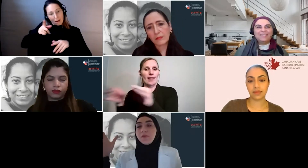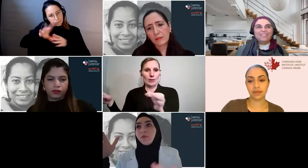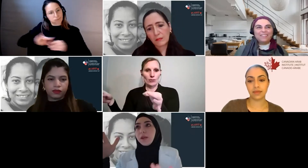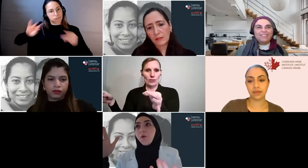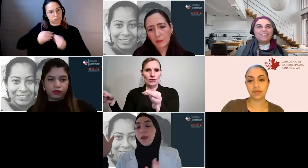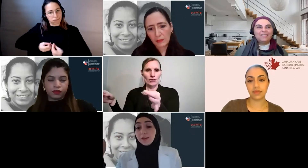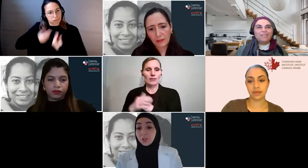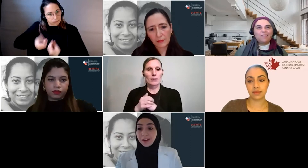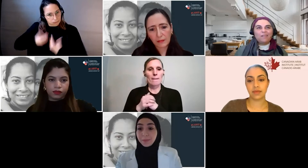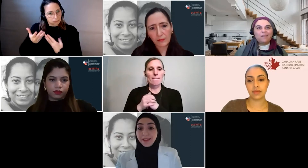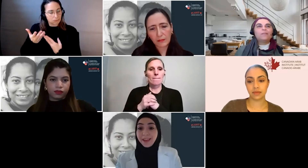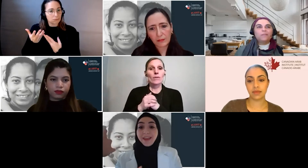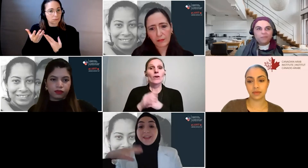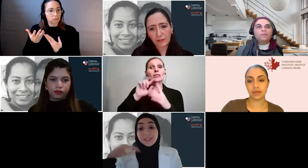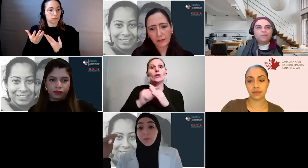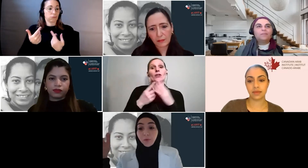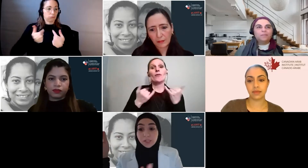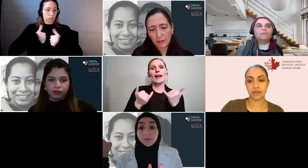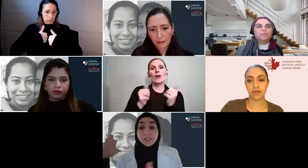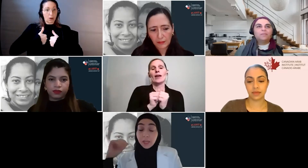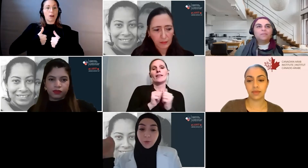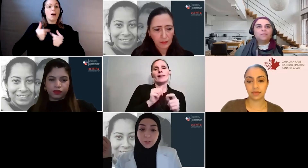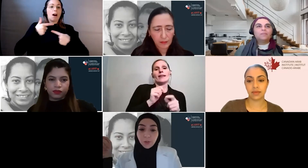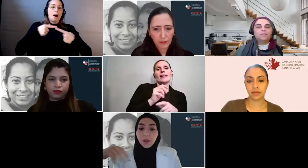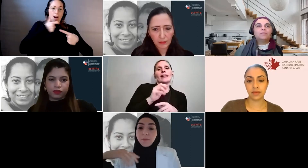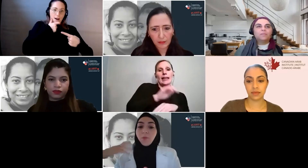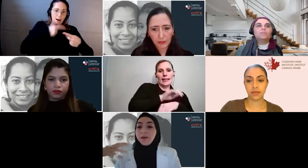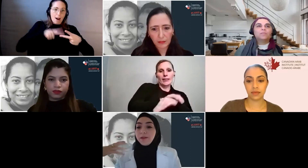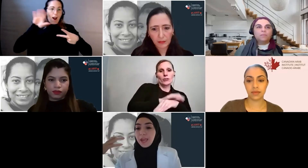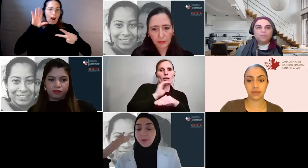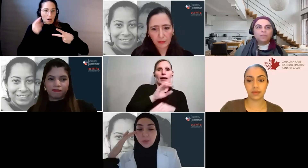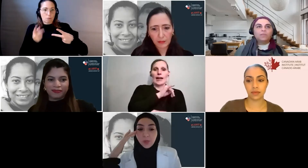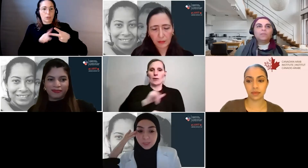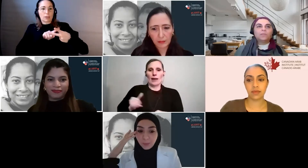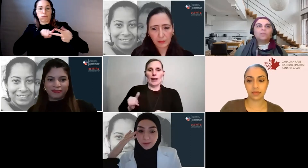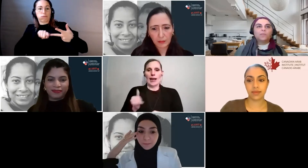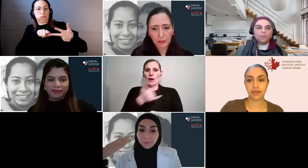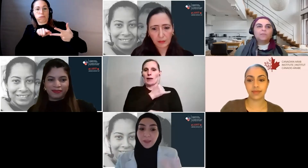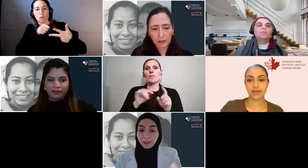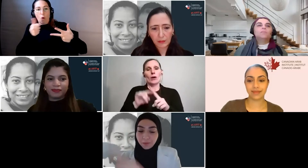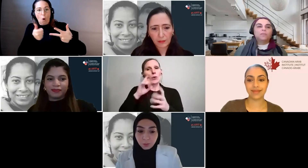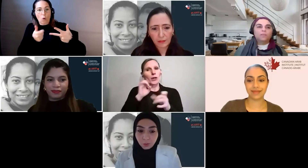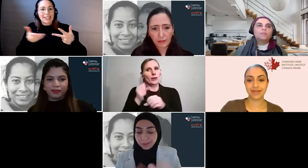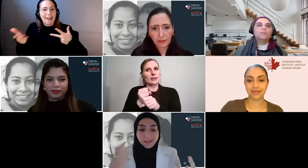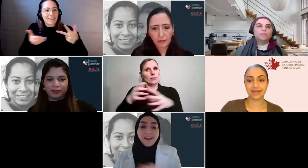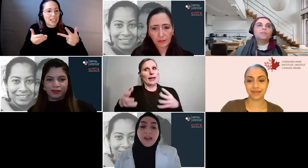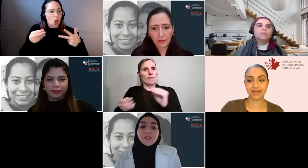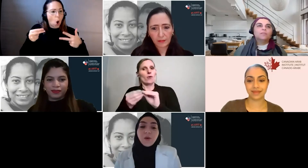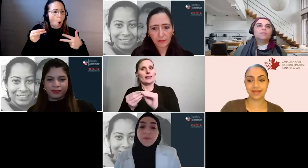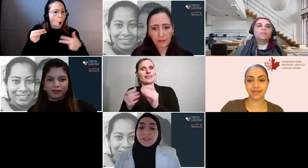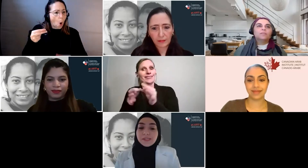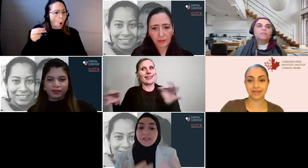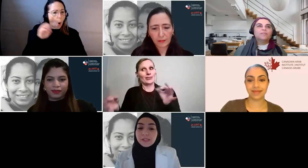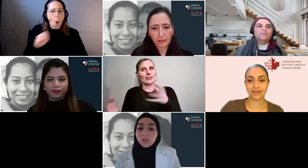with, for now, English and Arabic, and some of our services in Urdu, but we're aiming to expand eventually.